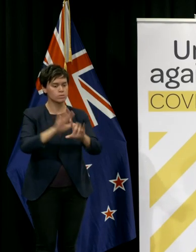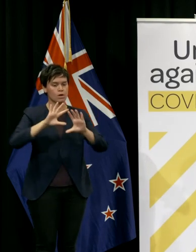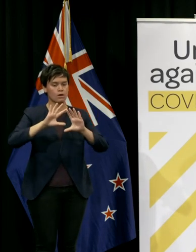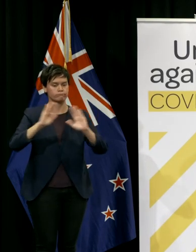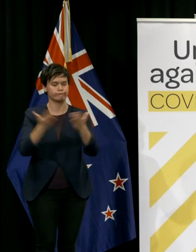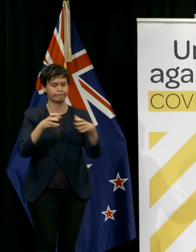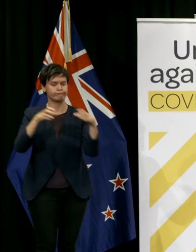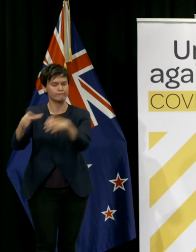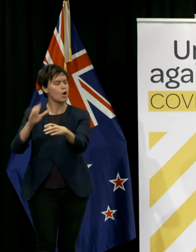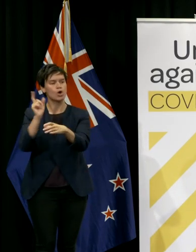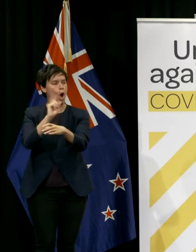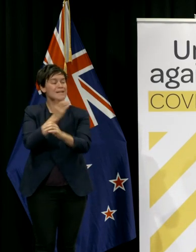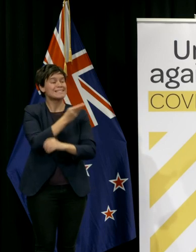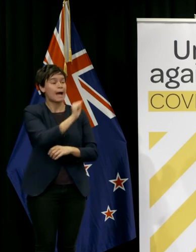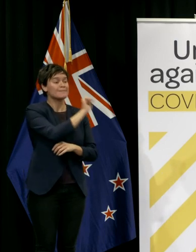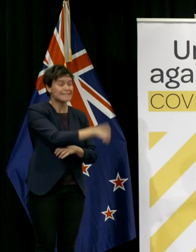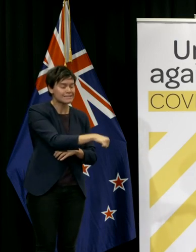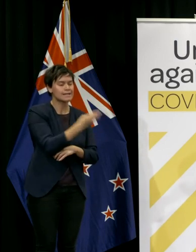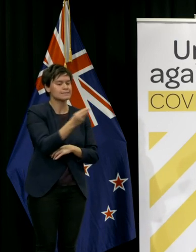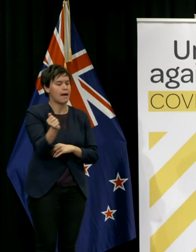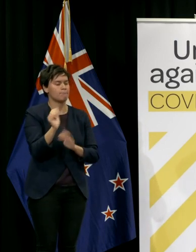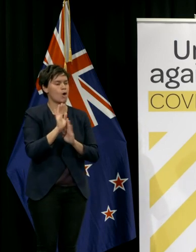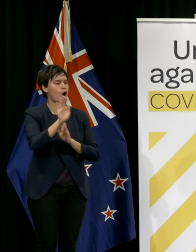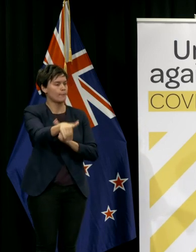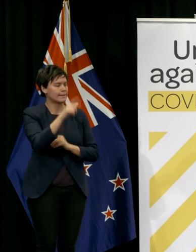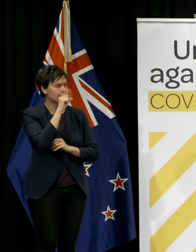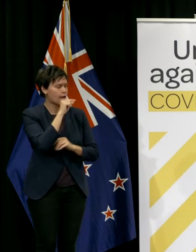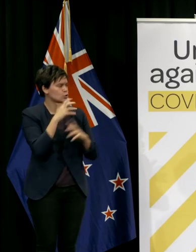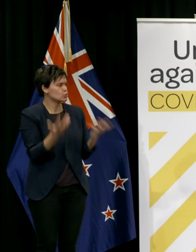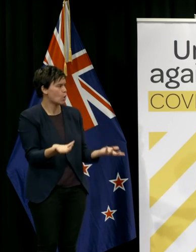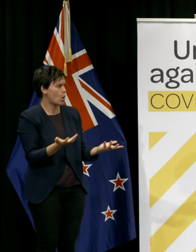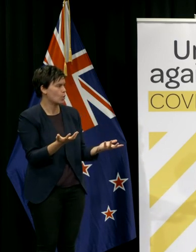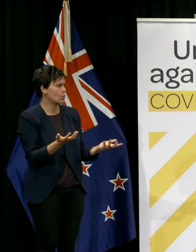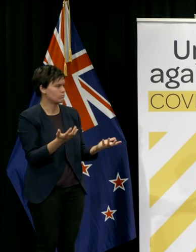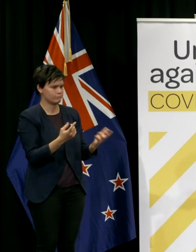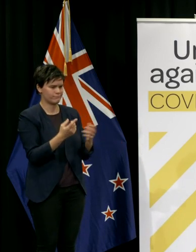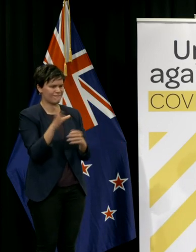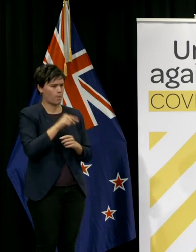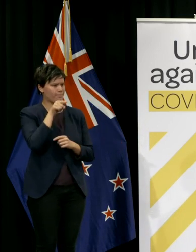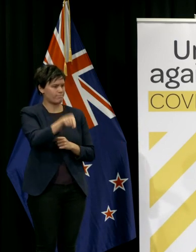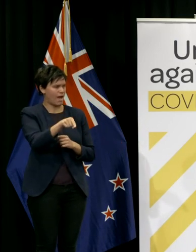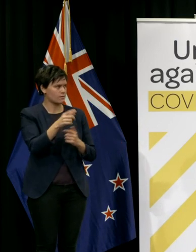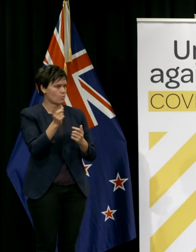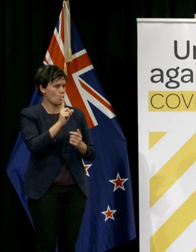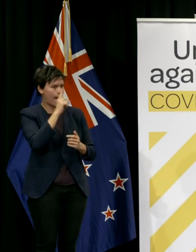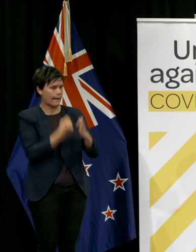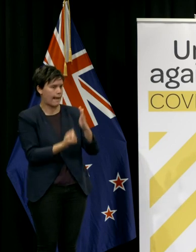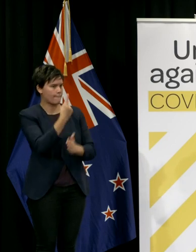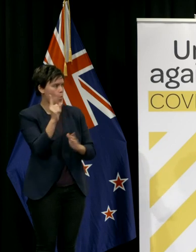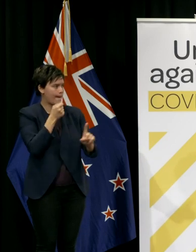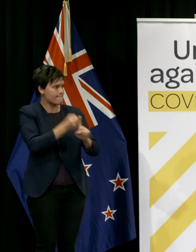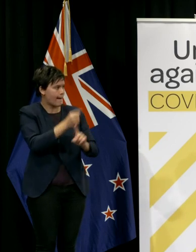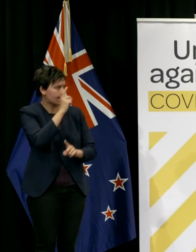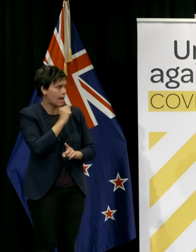principles. If they are not symptomatic and if they have clear, safe and safe arrangements to